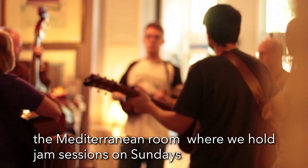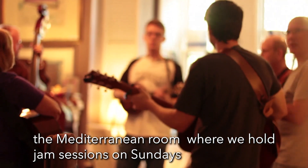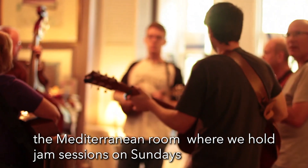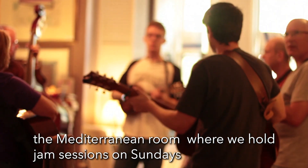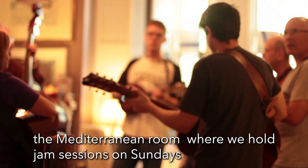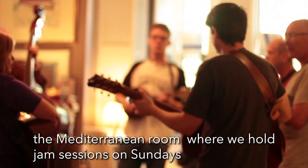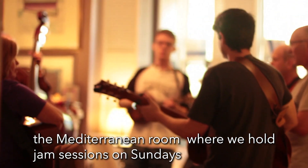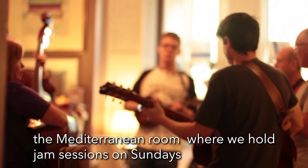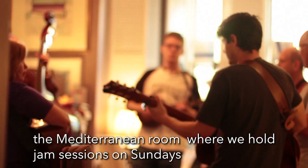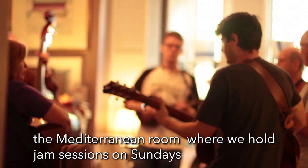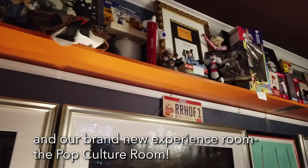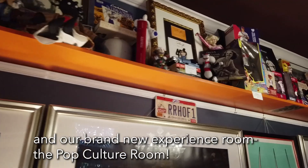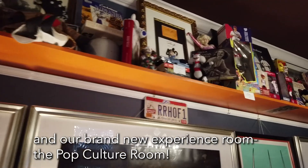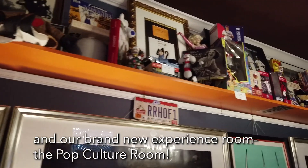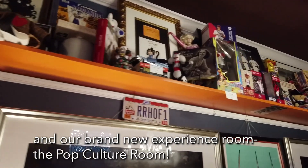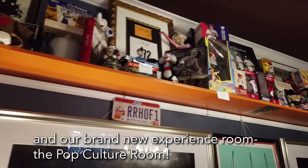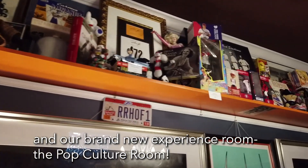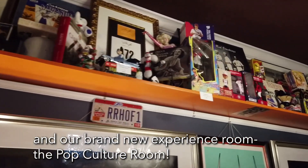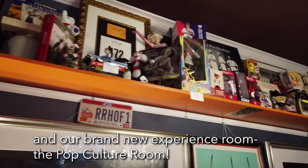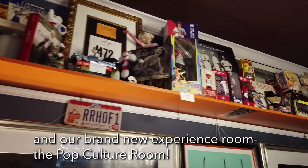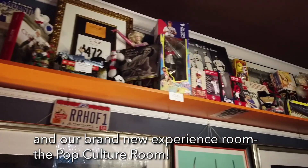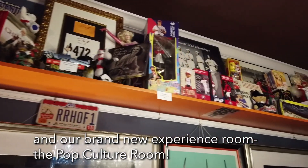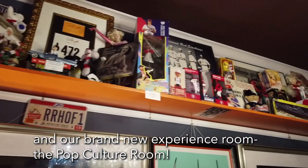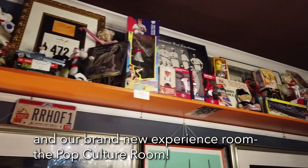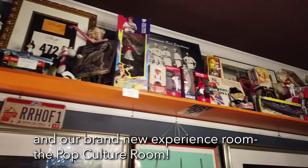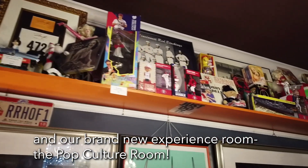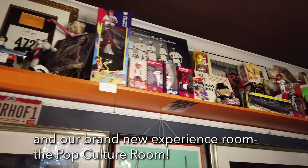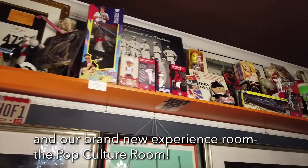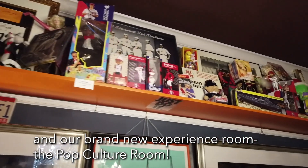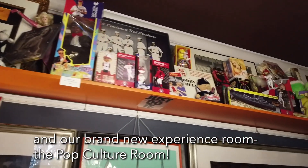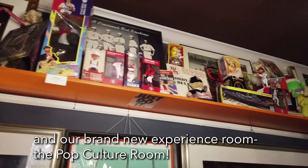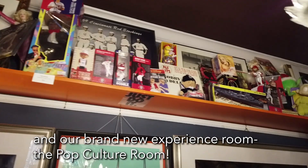sessions on Sundays, and our brand new experience room, the Pop Culture room.